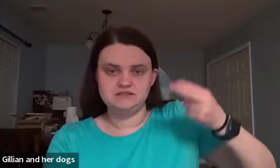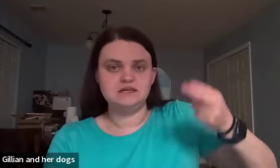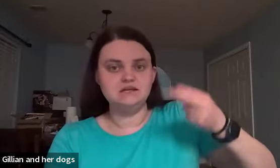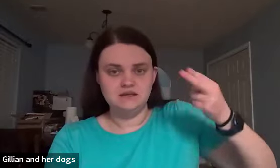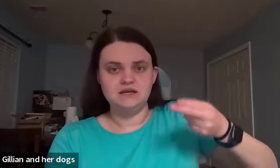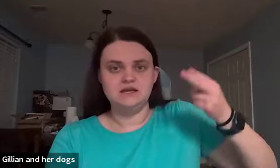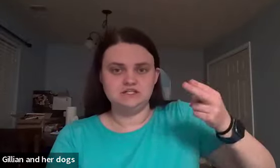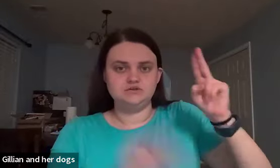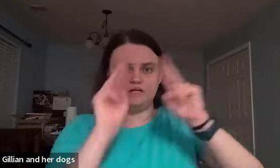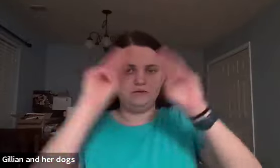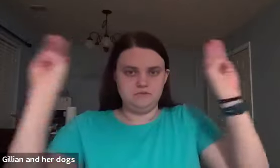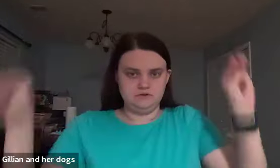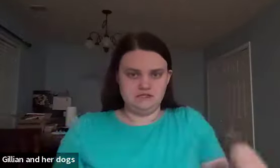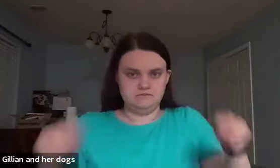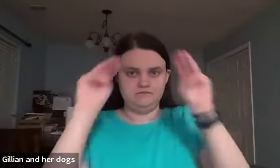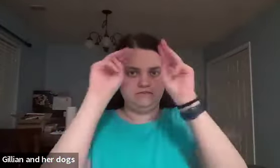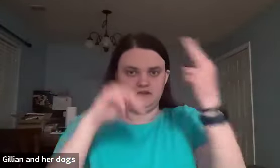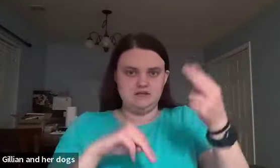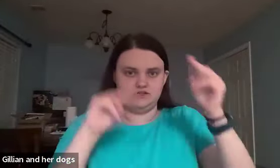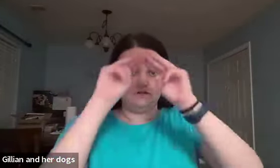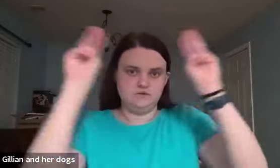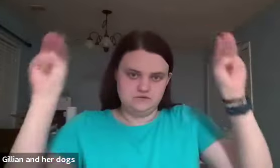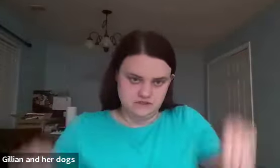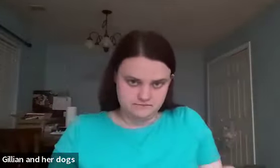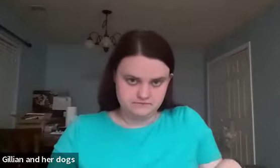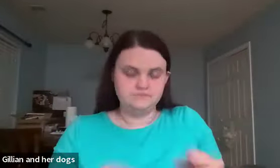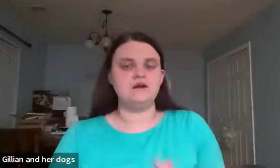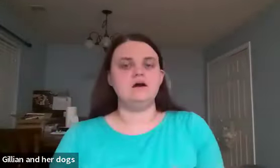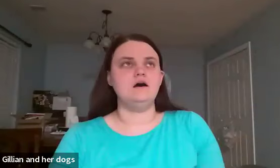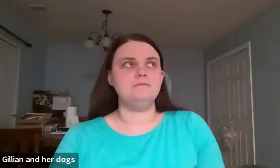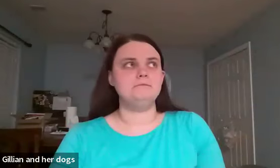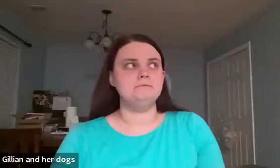bouncing it. History museum. History museum.